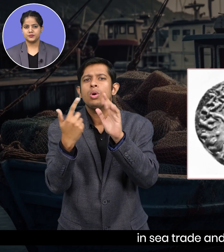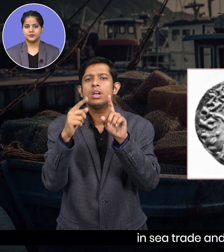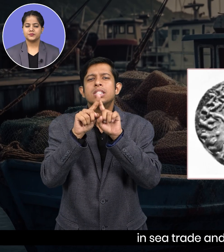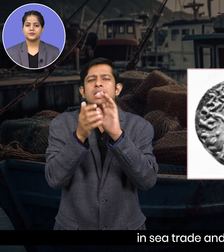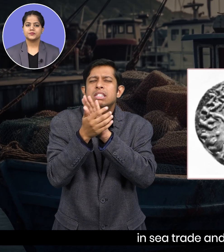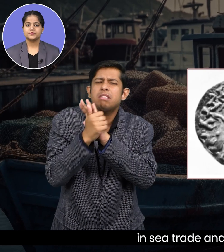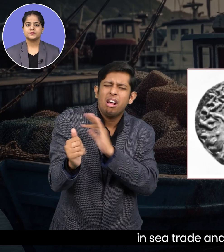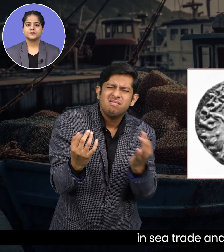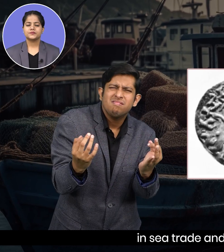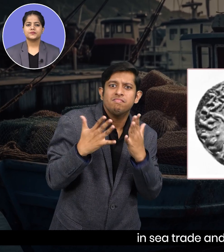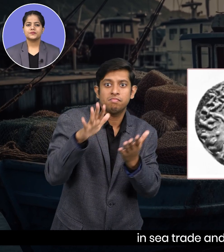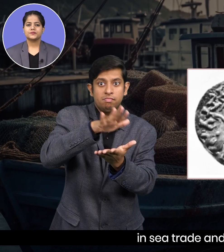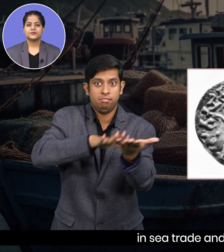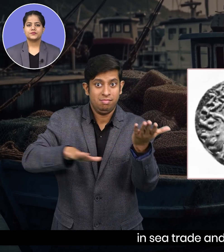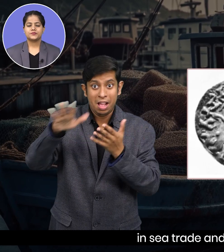power.